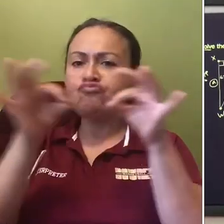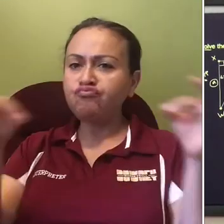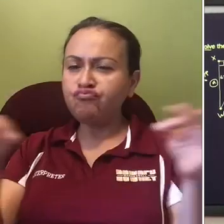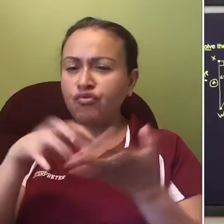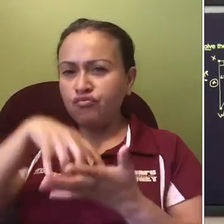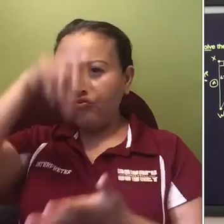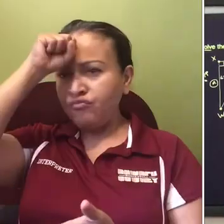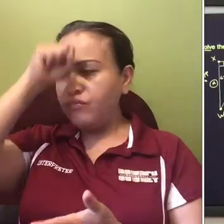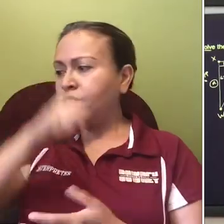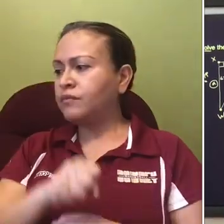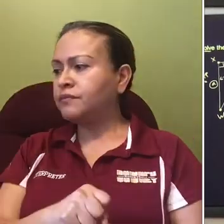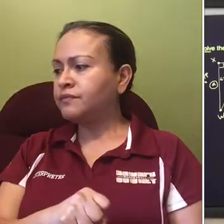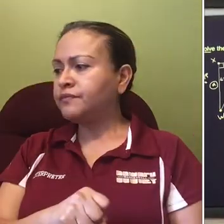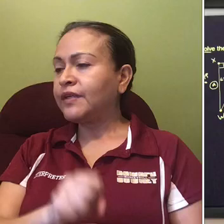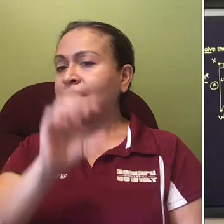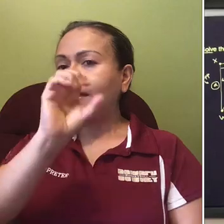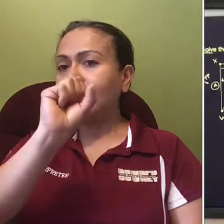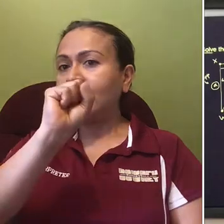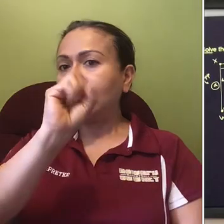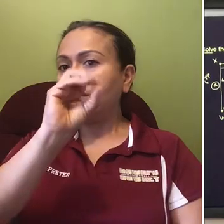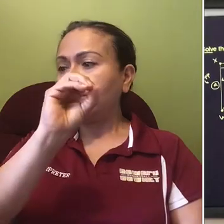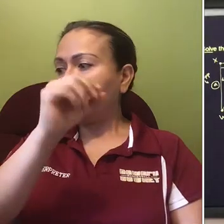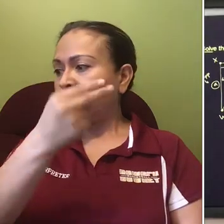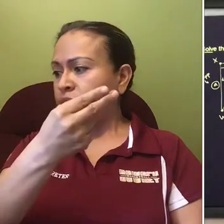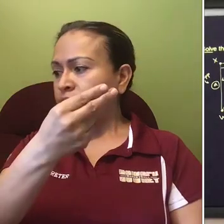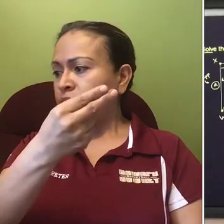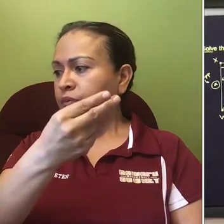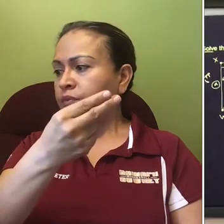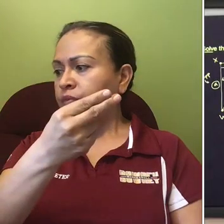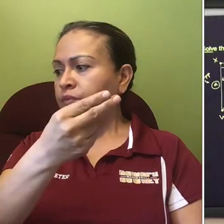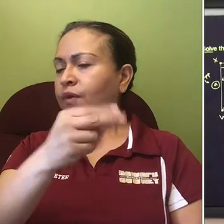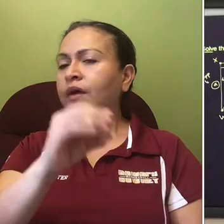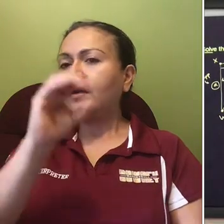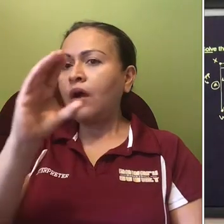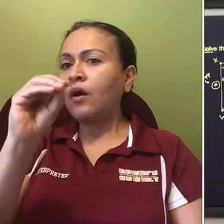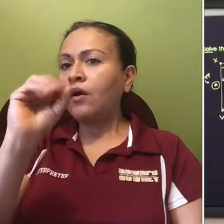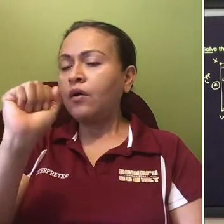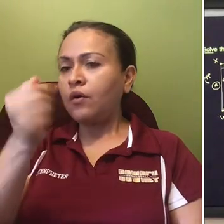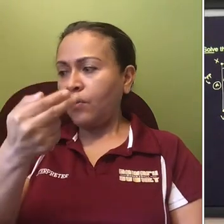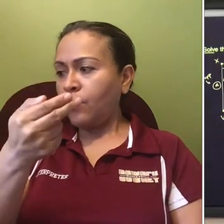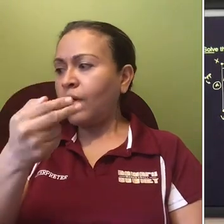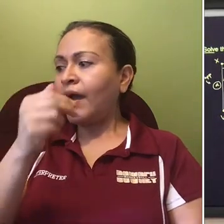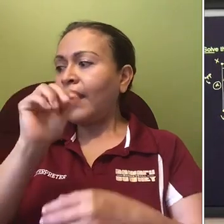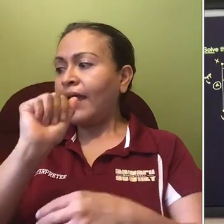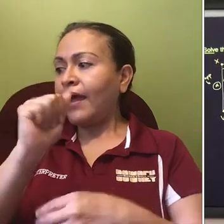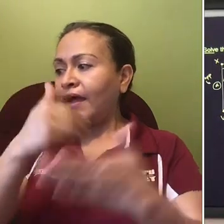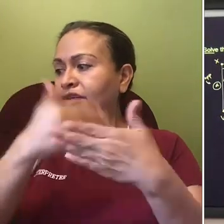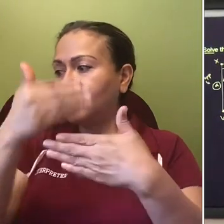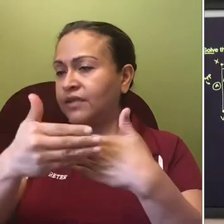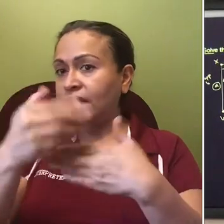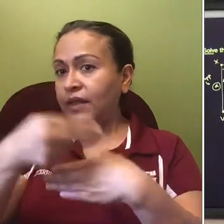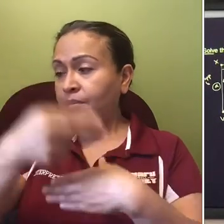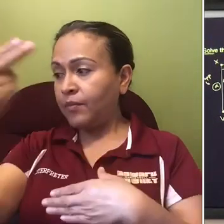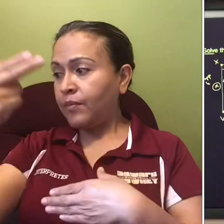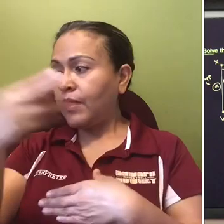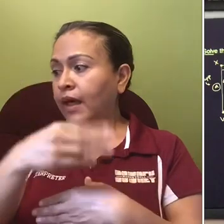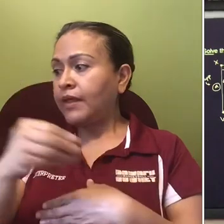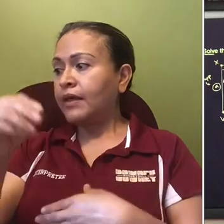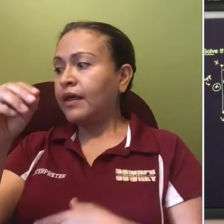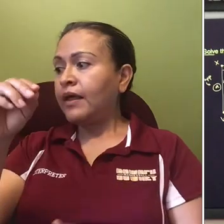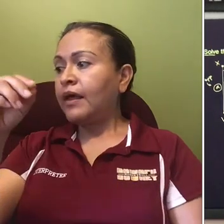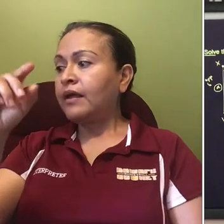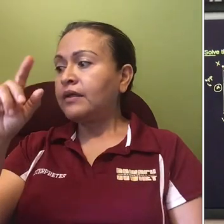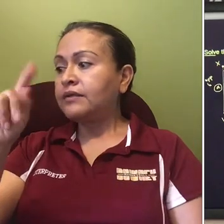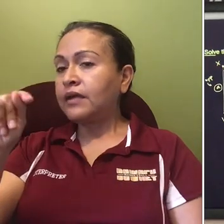Sine deals with opposite and hypotenuse. Cosine deals with adjacent and hypotenuse. Tangent deals with opposite over